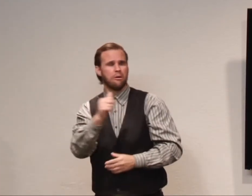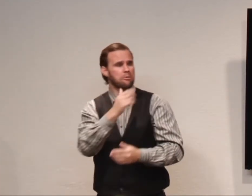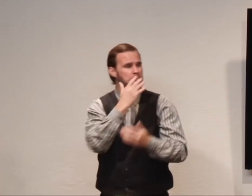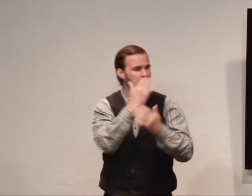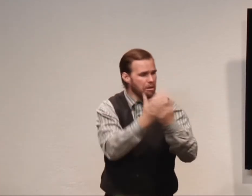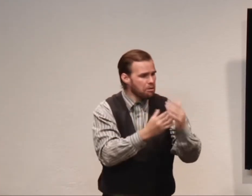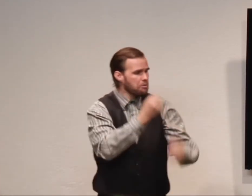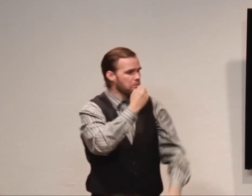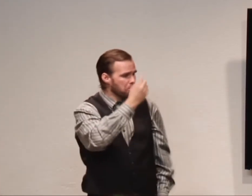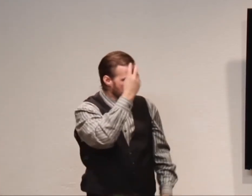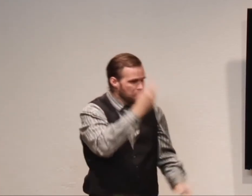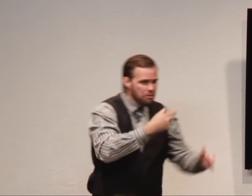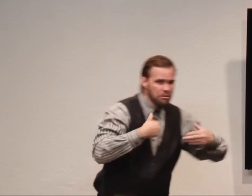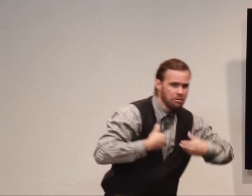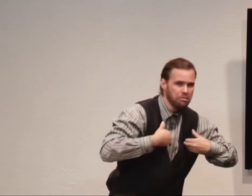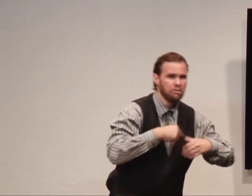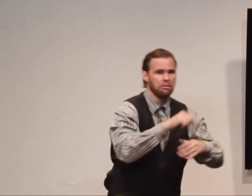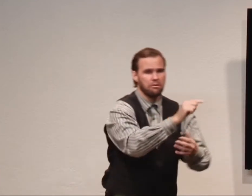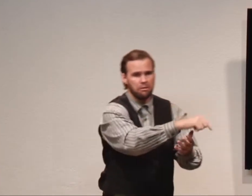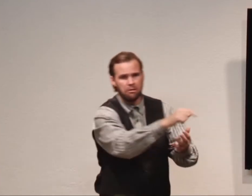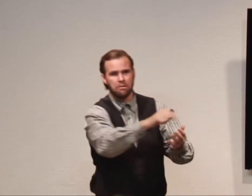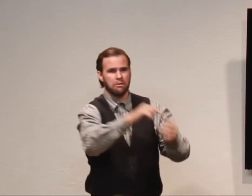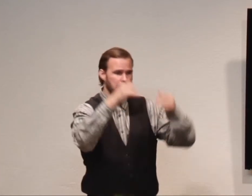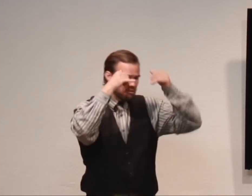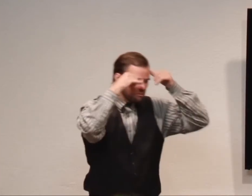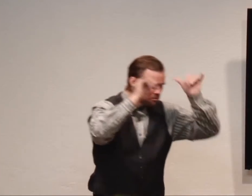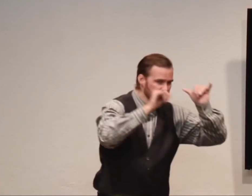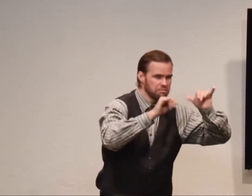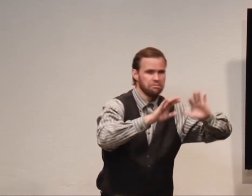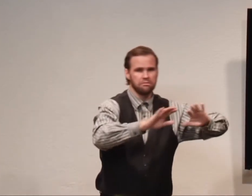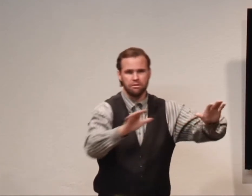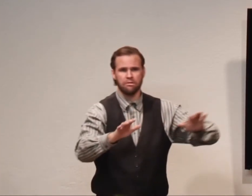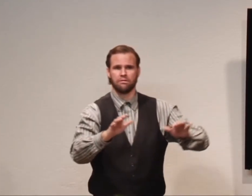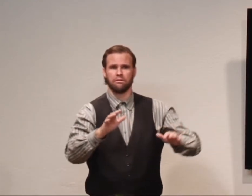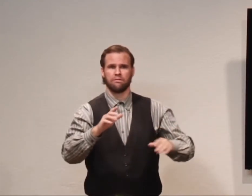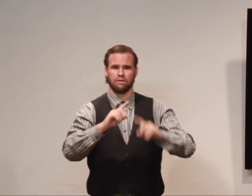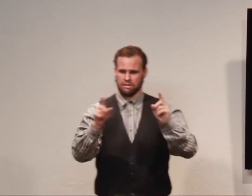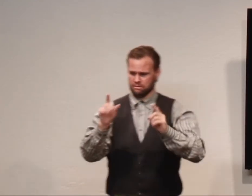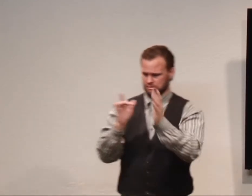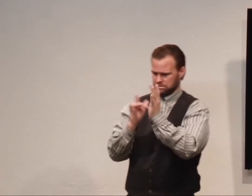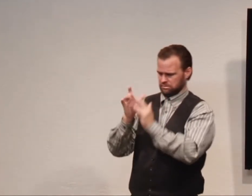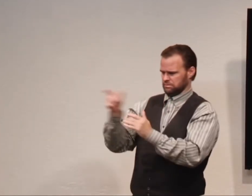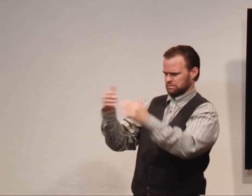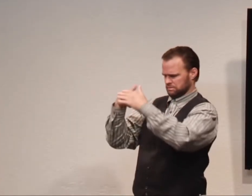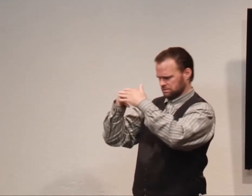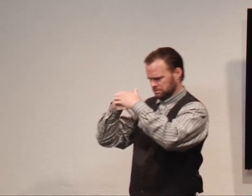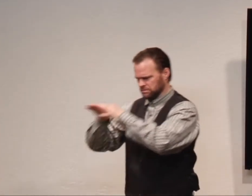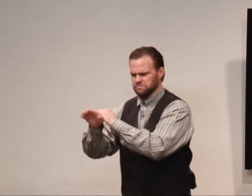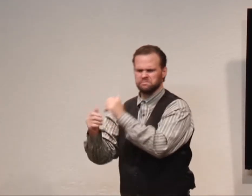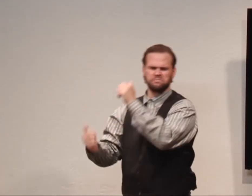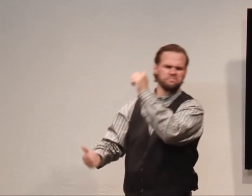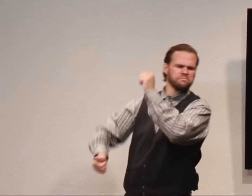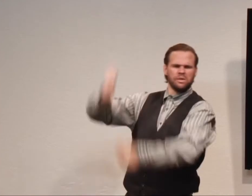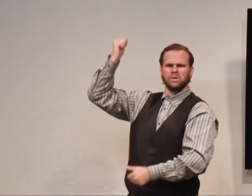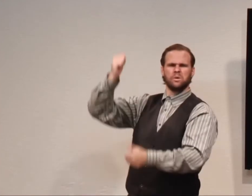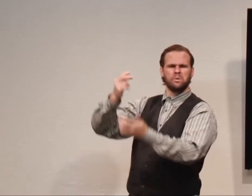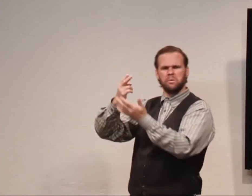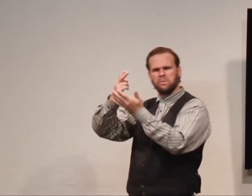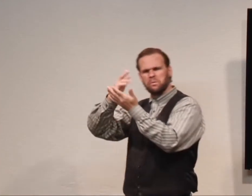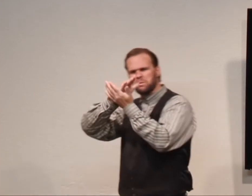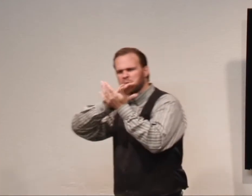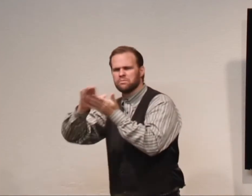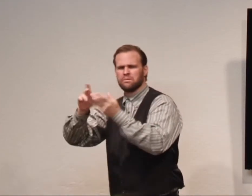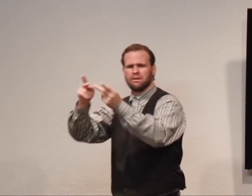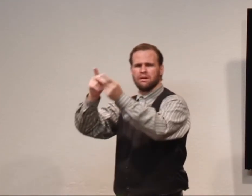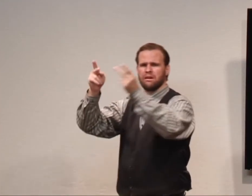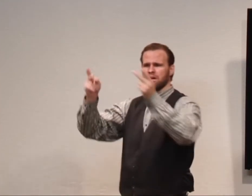Verse 12, Jesus with his own blood, not the blood of goats and calves, has entered the